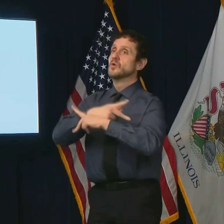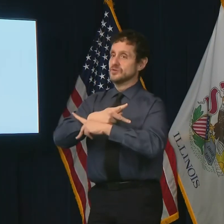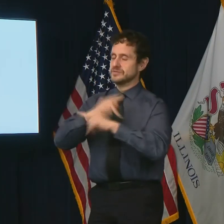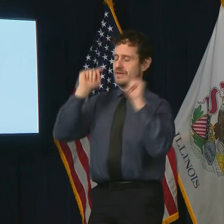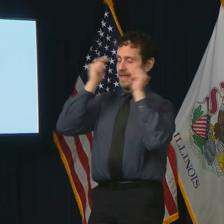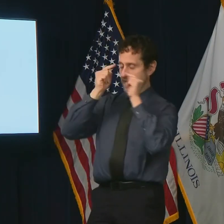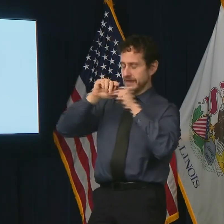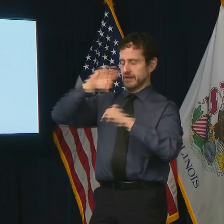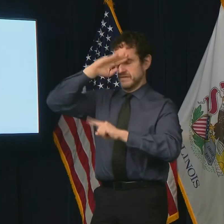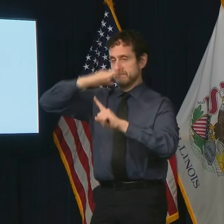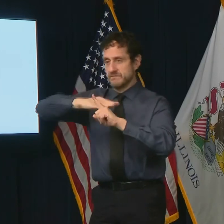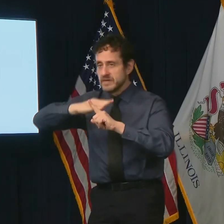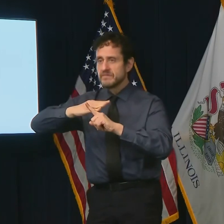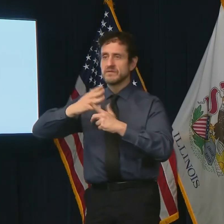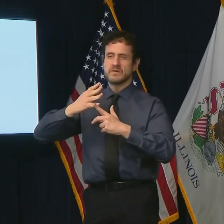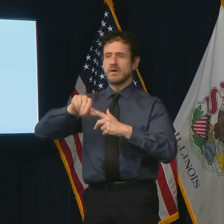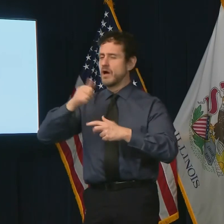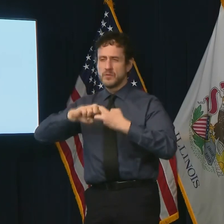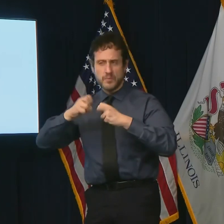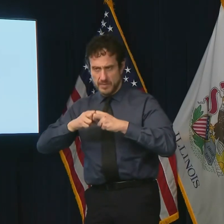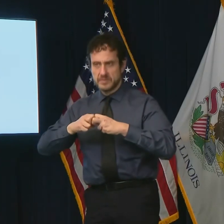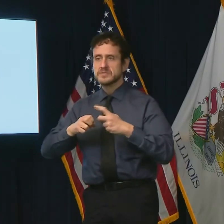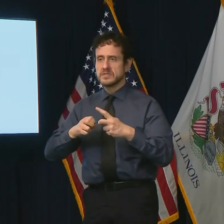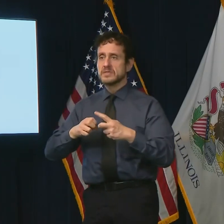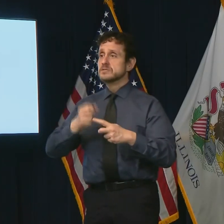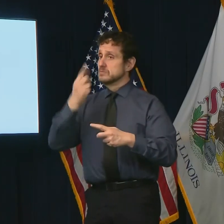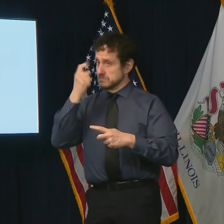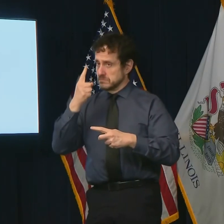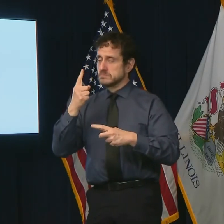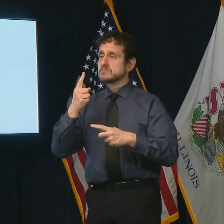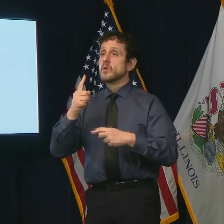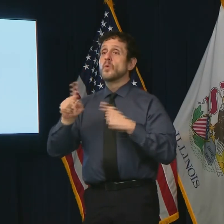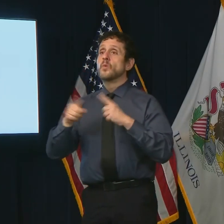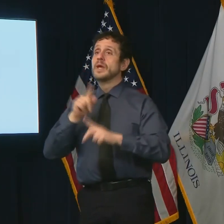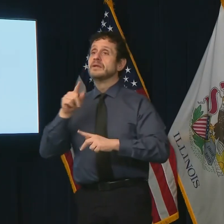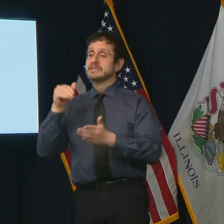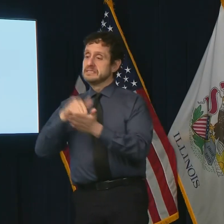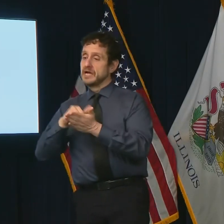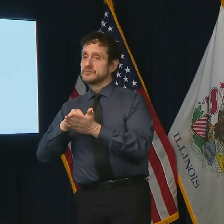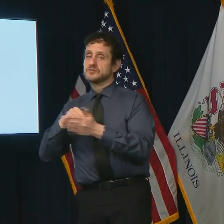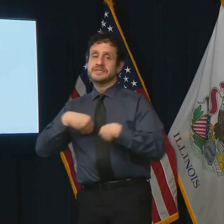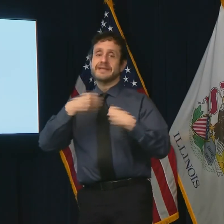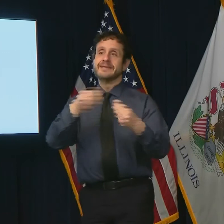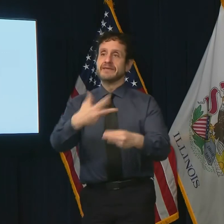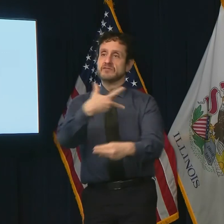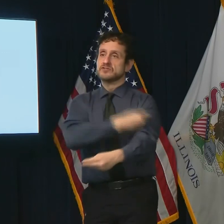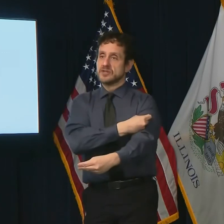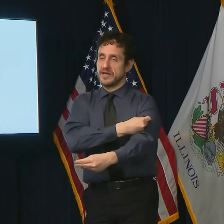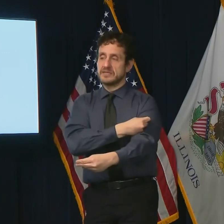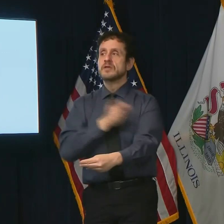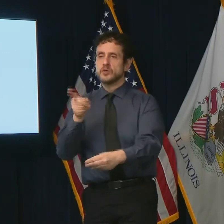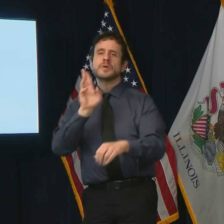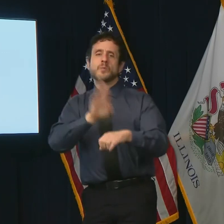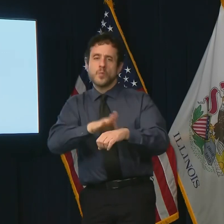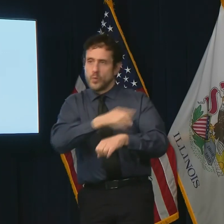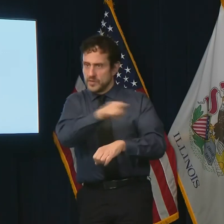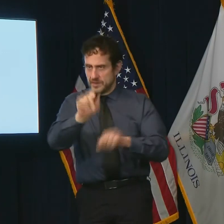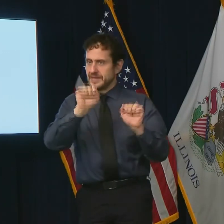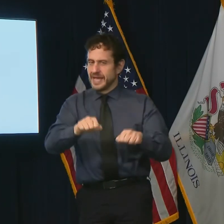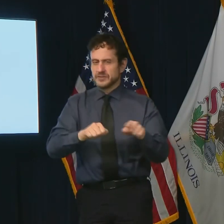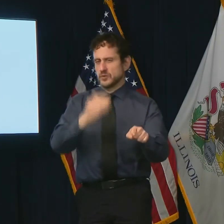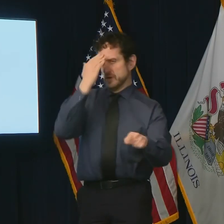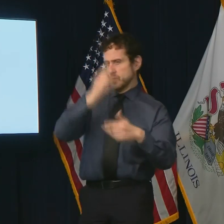that in our messaging. We want providers to be aware of that so that they can give the proper anticipatory guidance to people so that they know what to